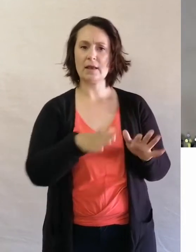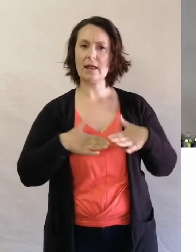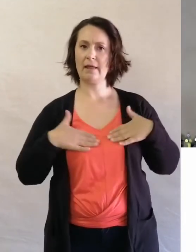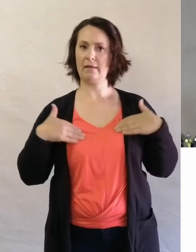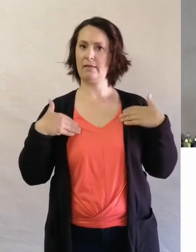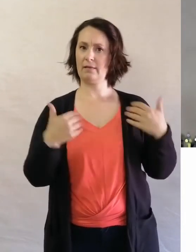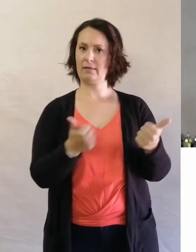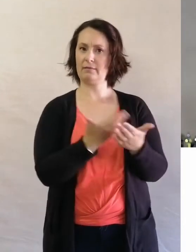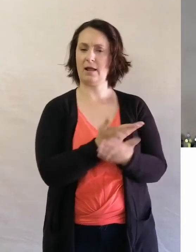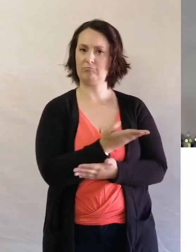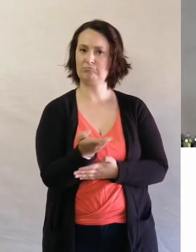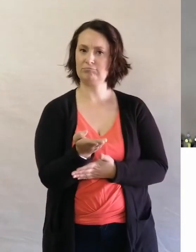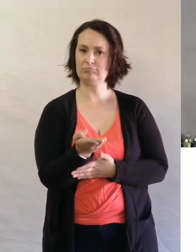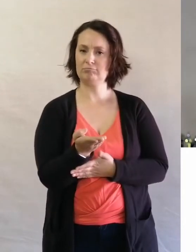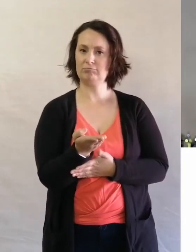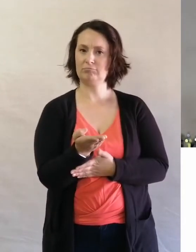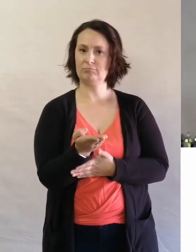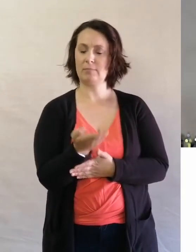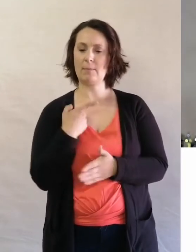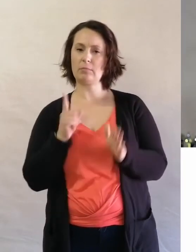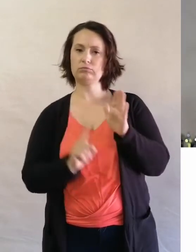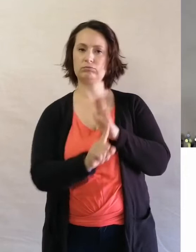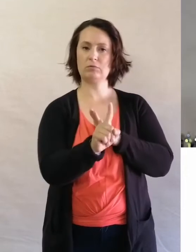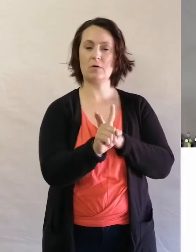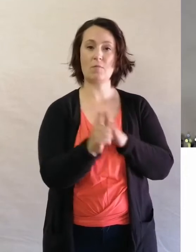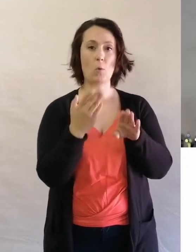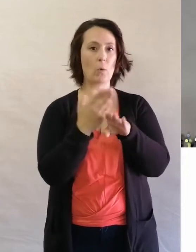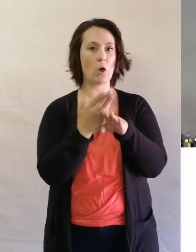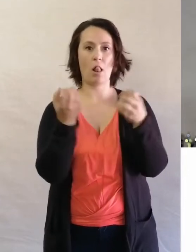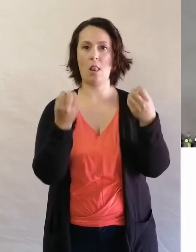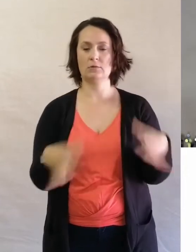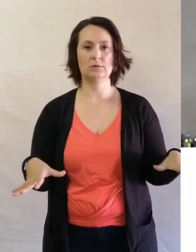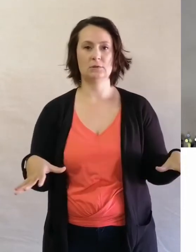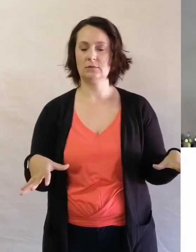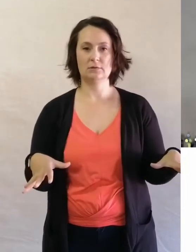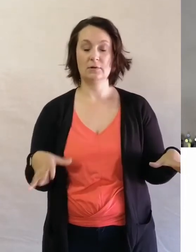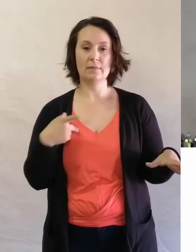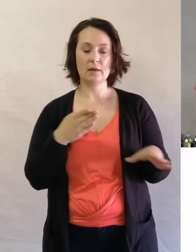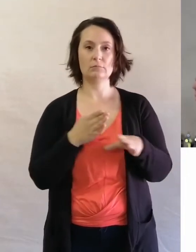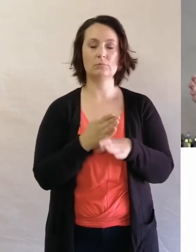groups. Someone walks in, he's just lost a job. That jobs